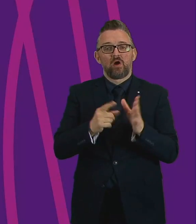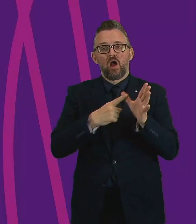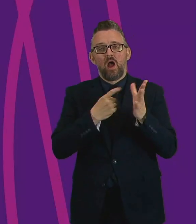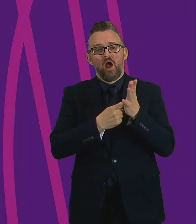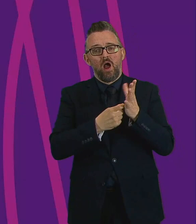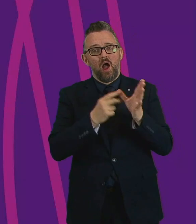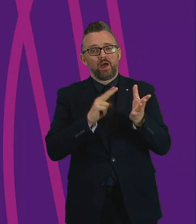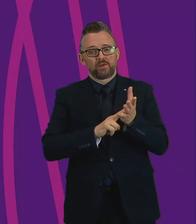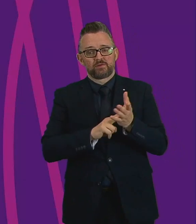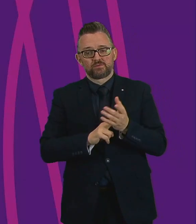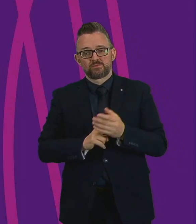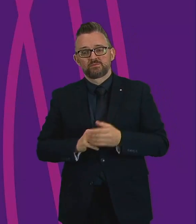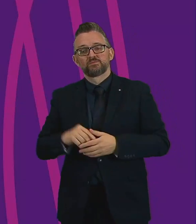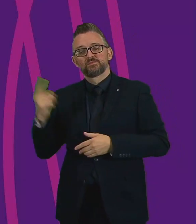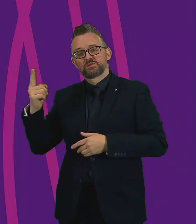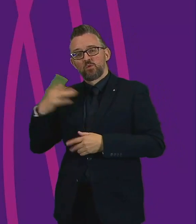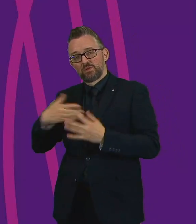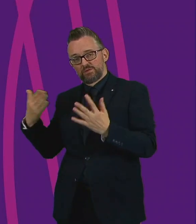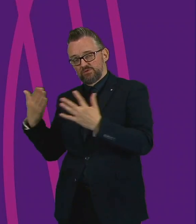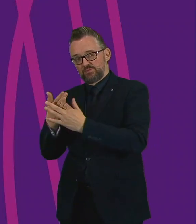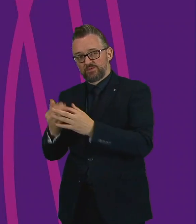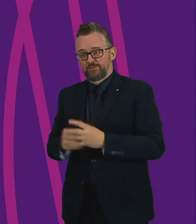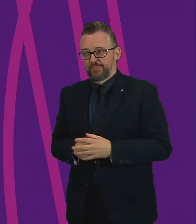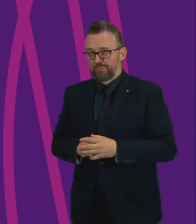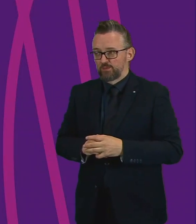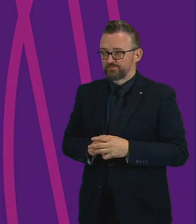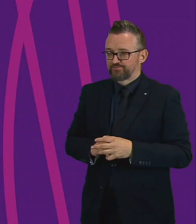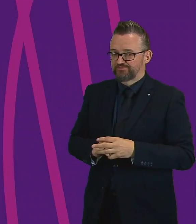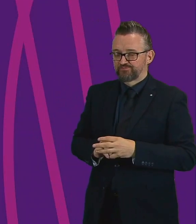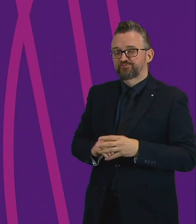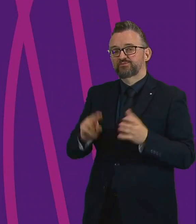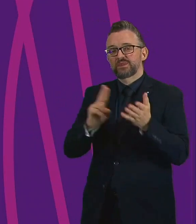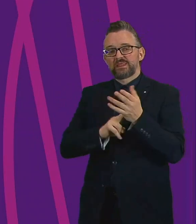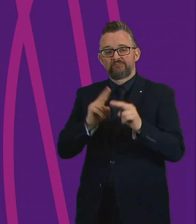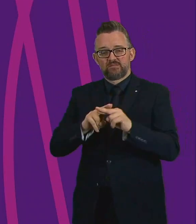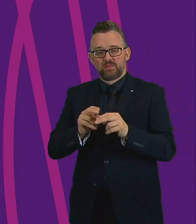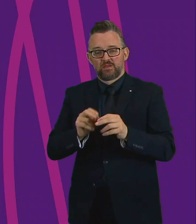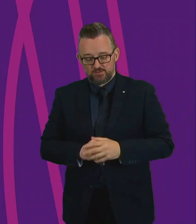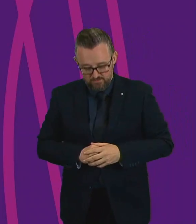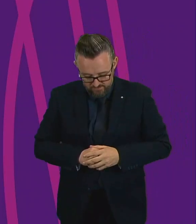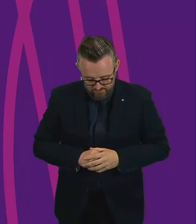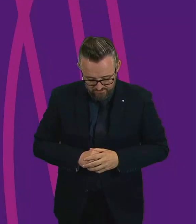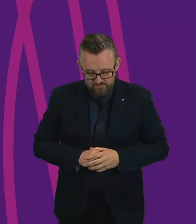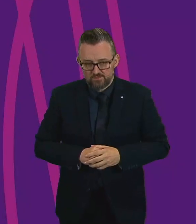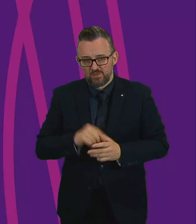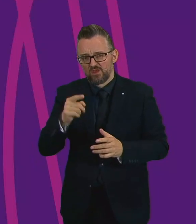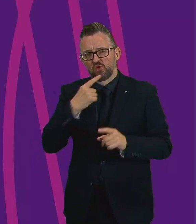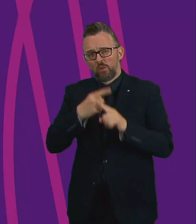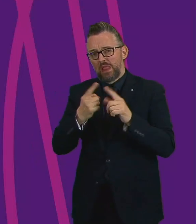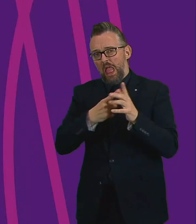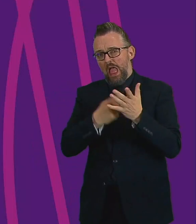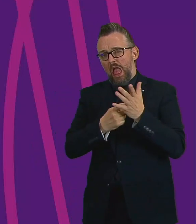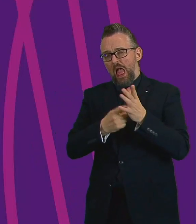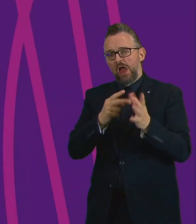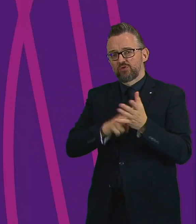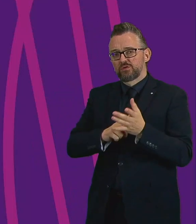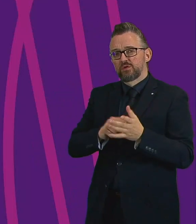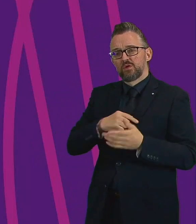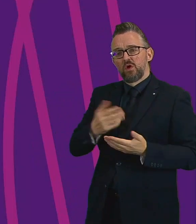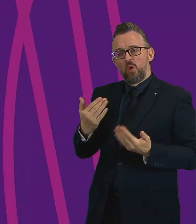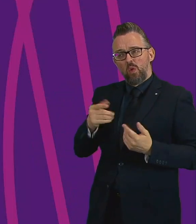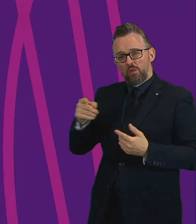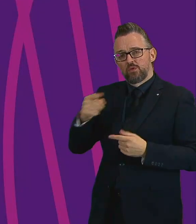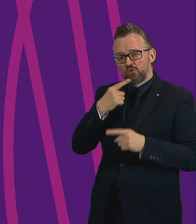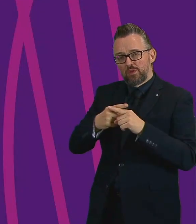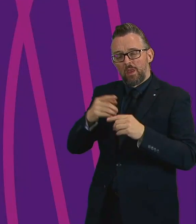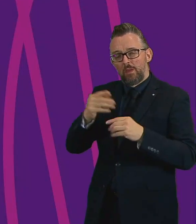businesses. I'm happy to take an intervention. Neil Finlay. Mentions Arran. I'm sure he will welcome the building